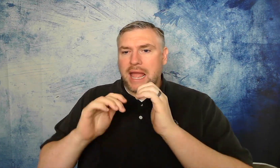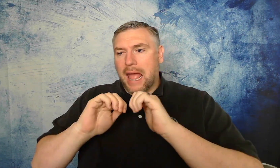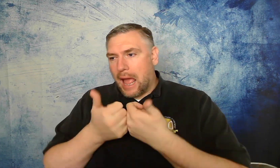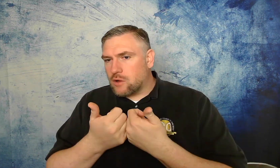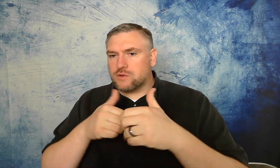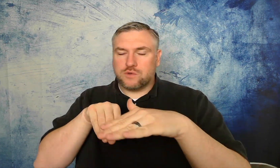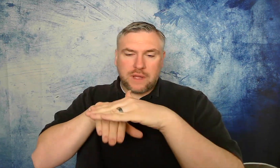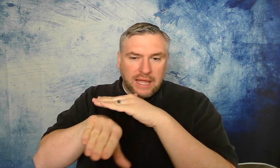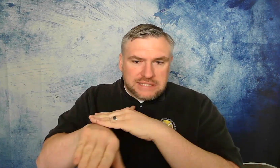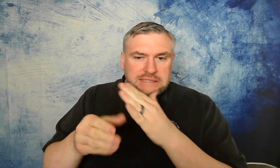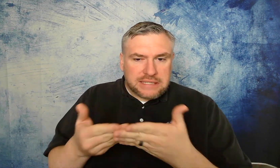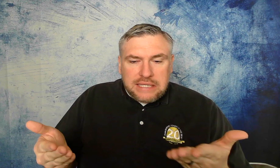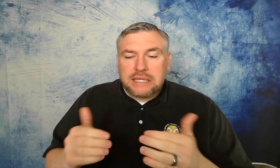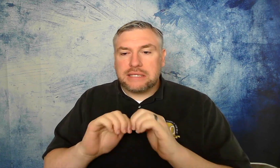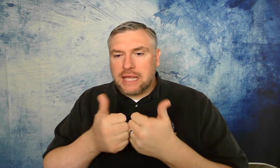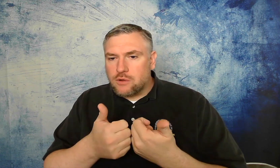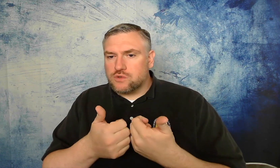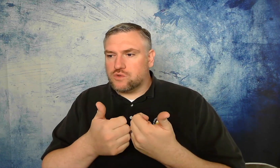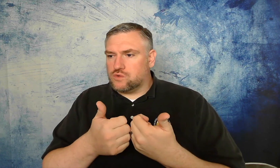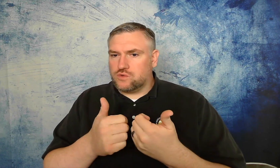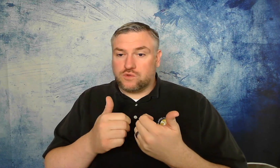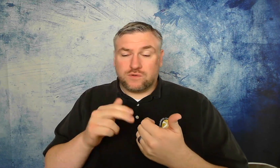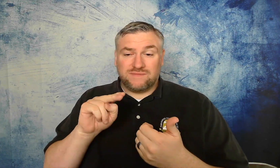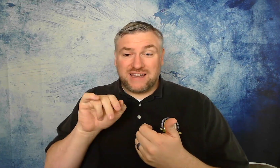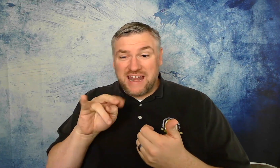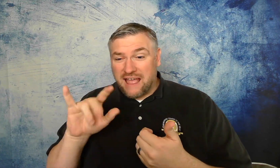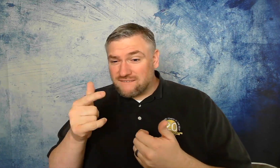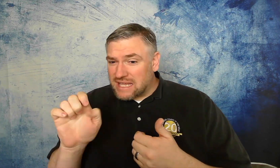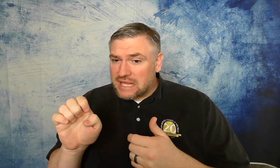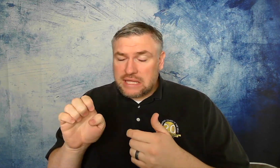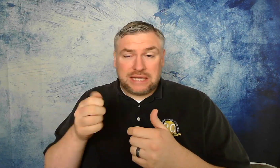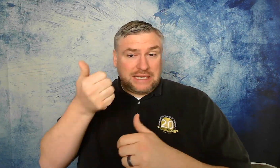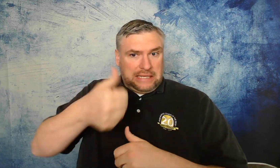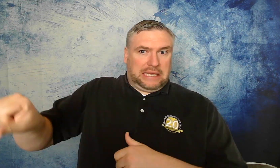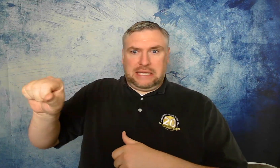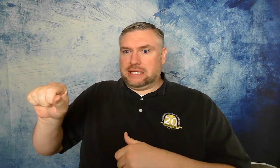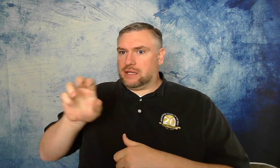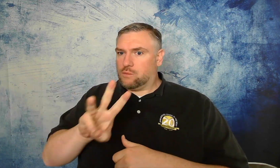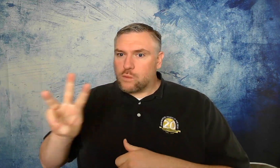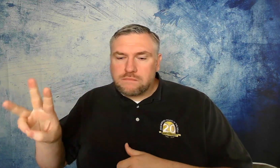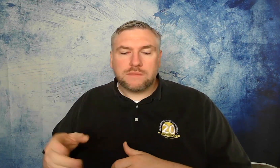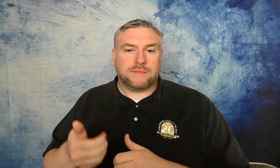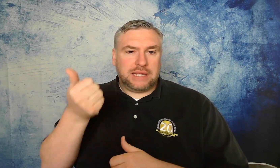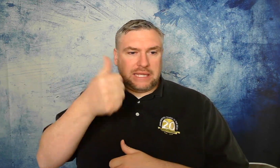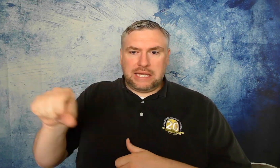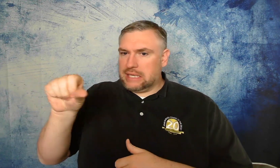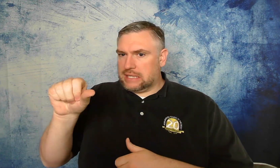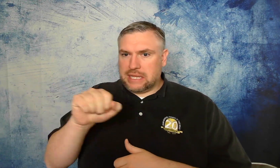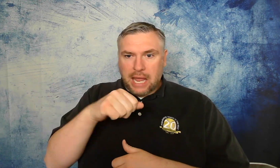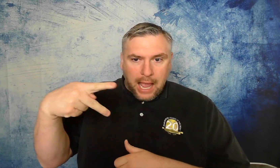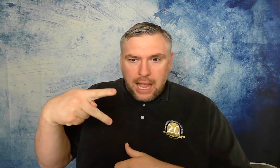Also, with technology, how to access things, how to navigate any website, any